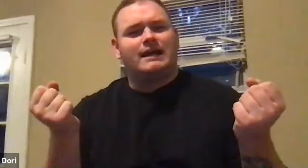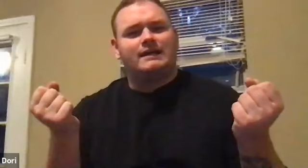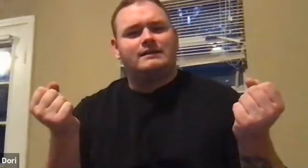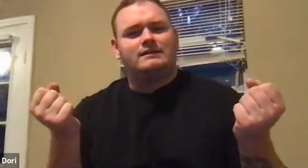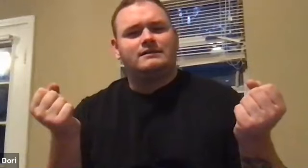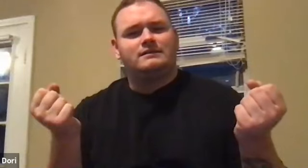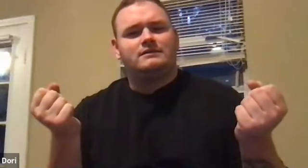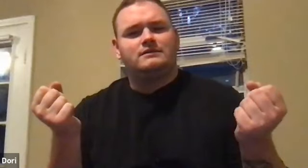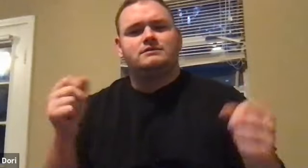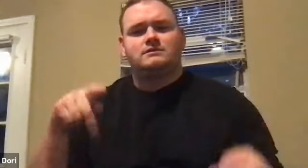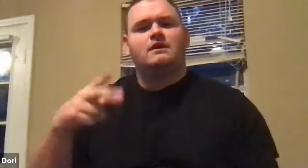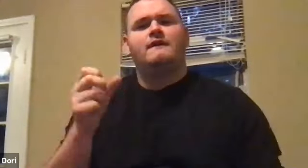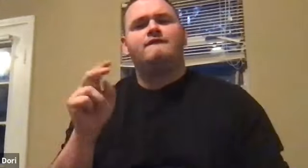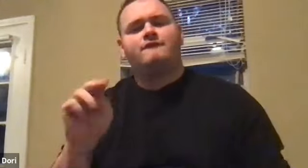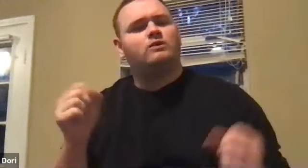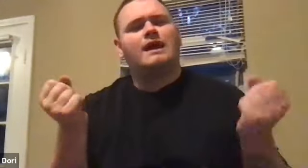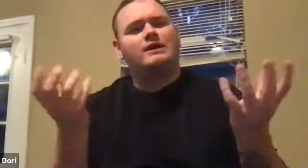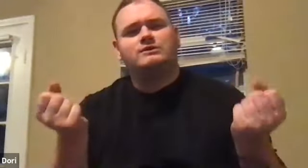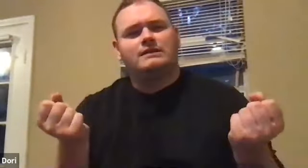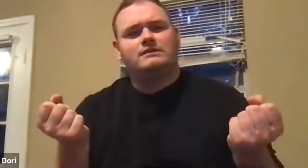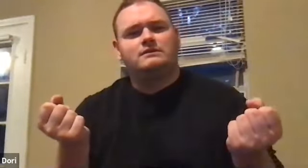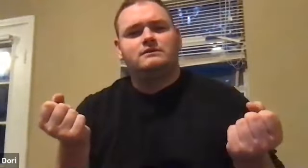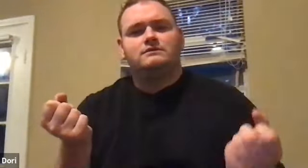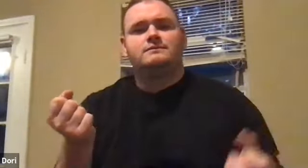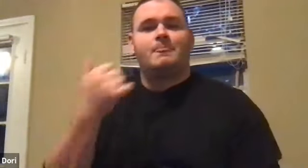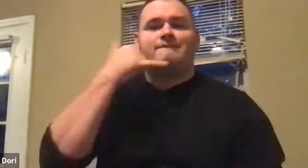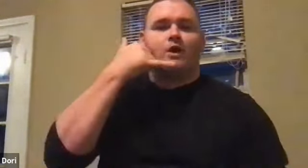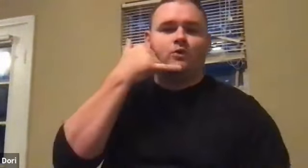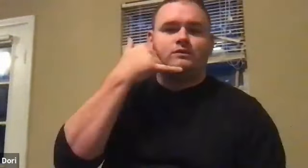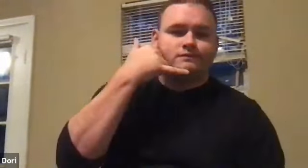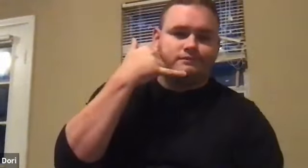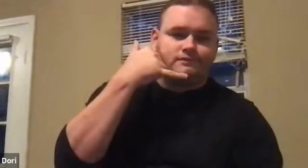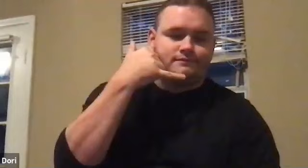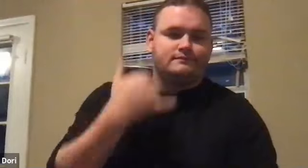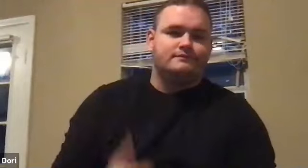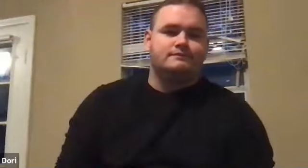it? Phone. How do you sign it? Phone.